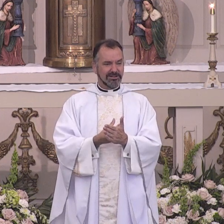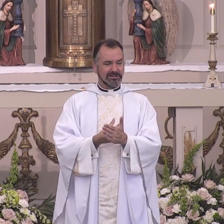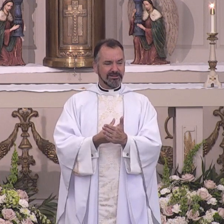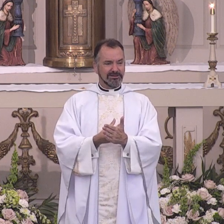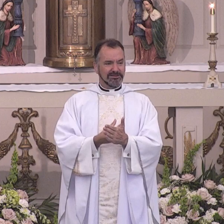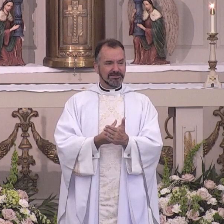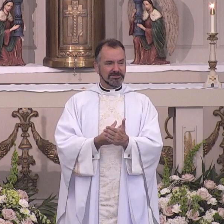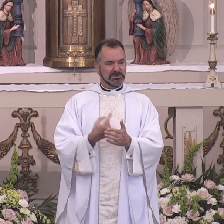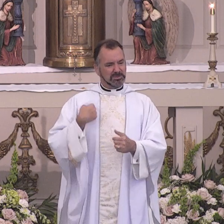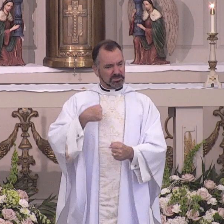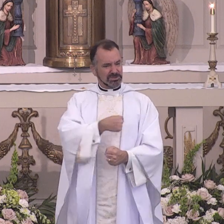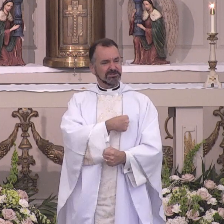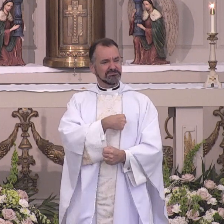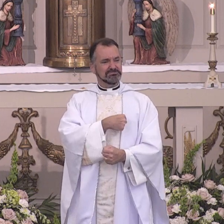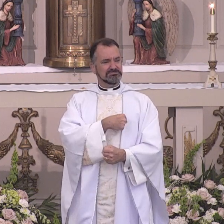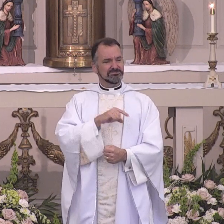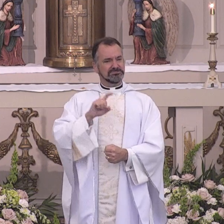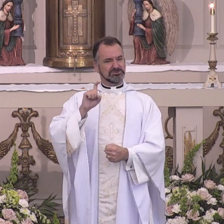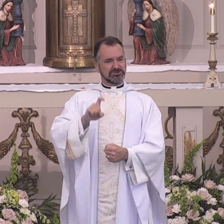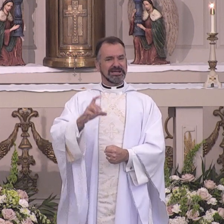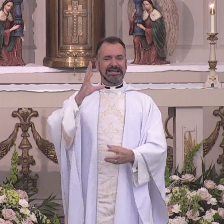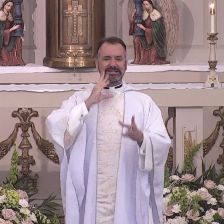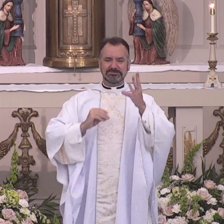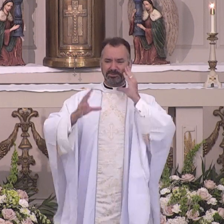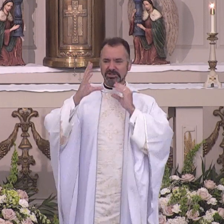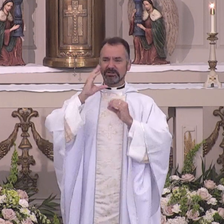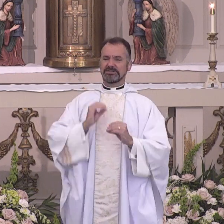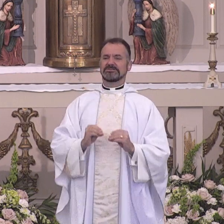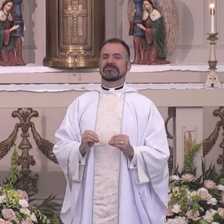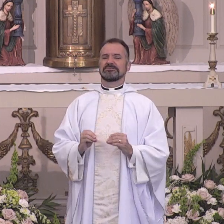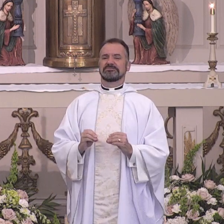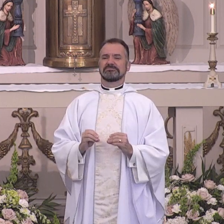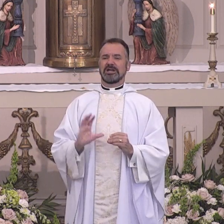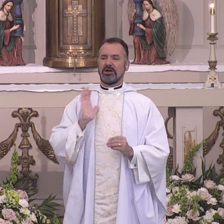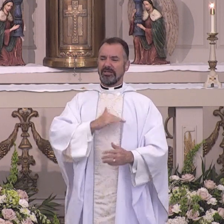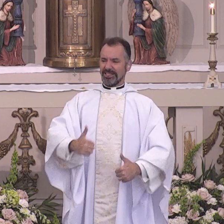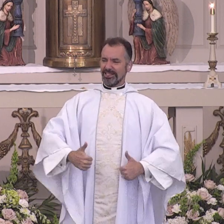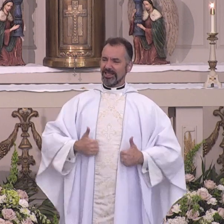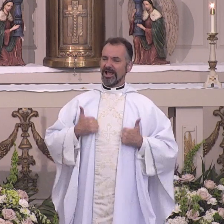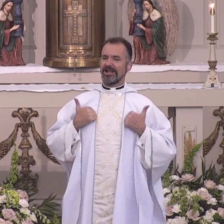And that is the point that Jesus is making in the gospel today.